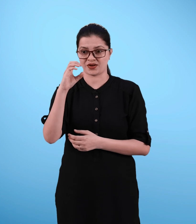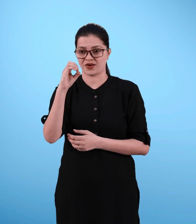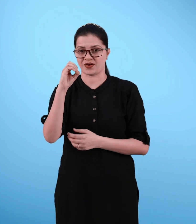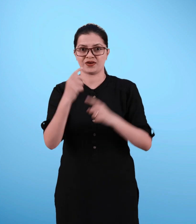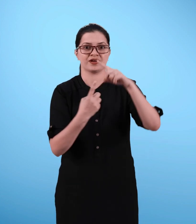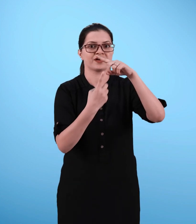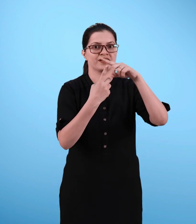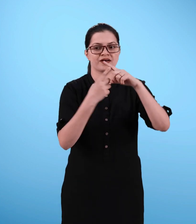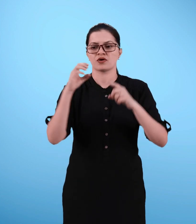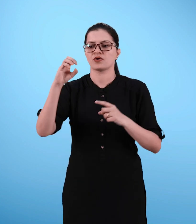After maturing,